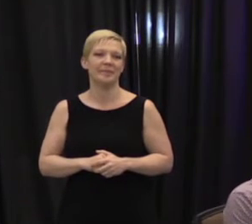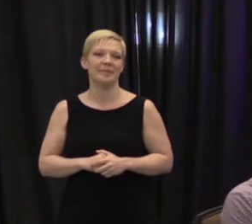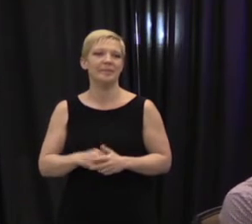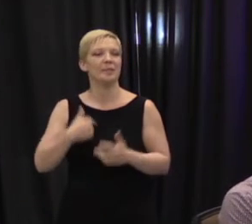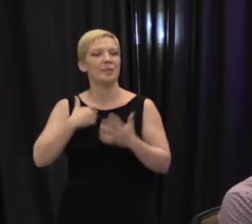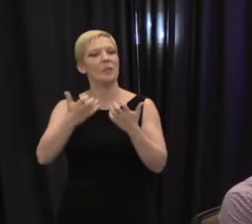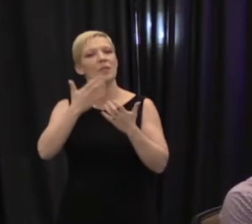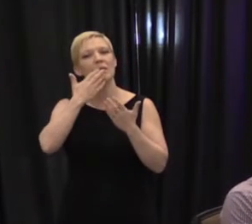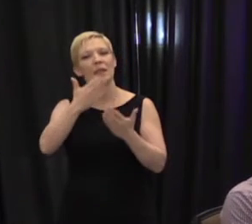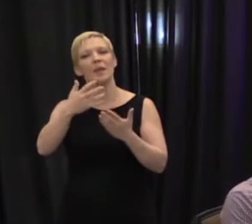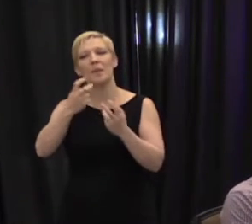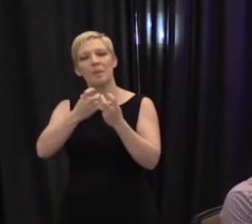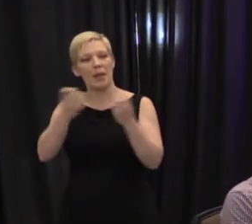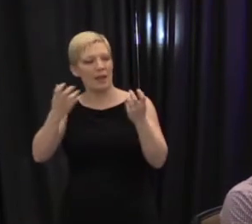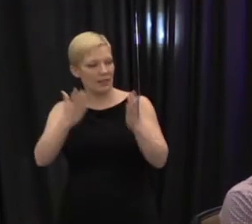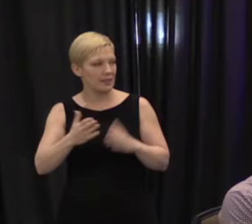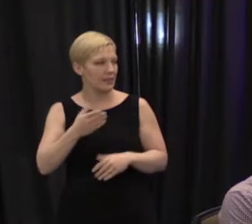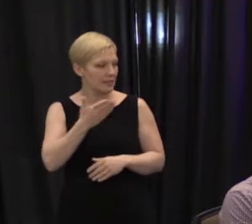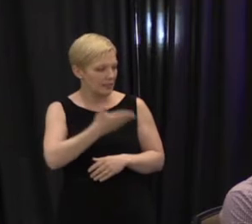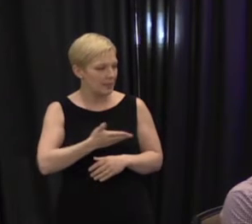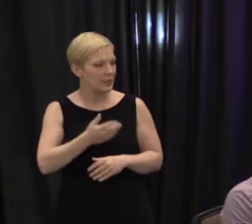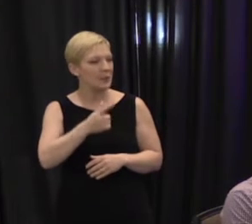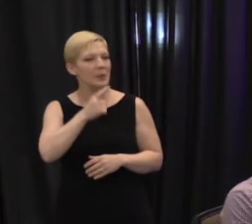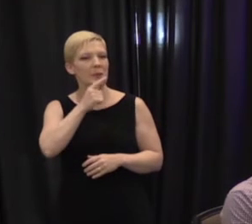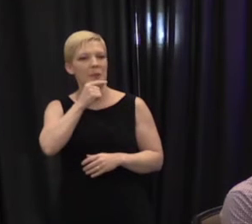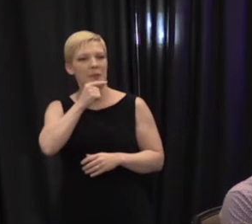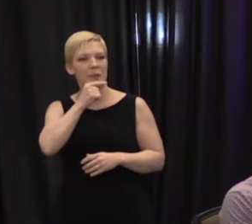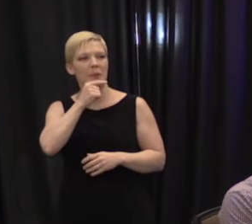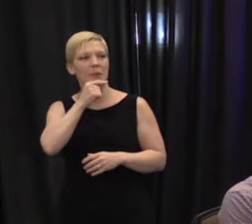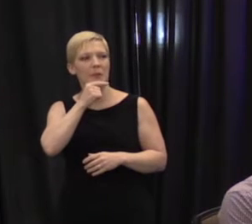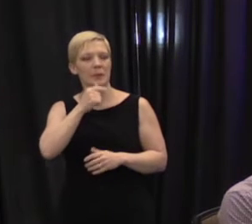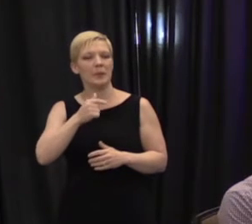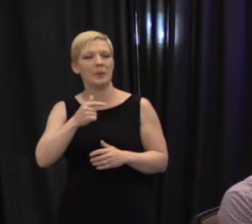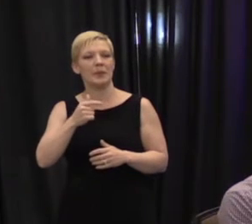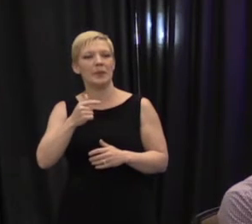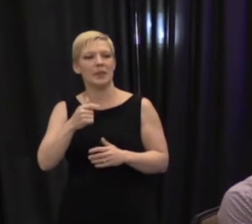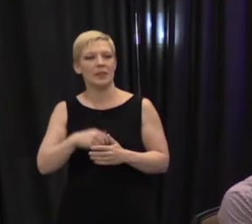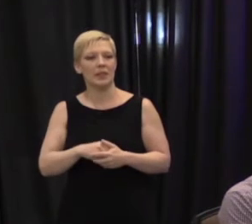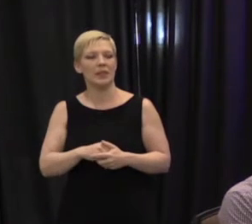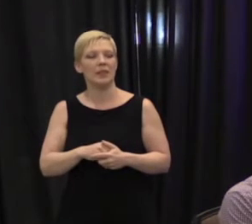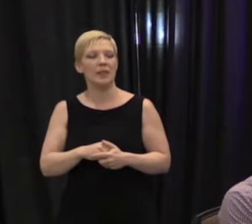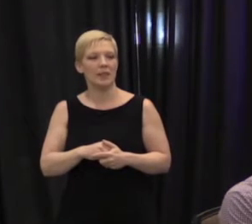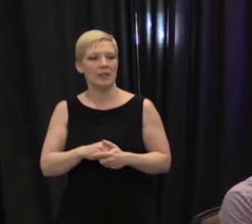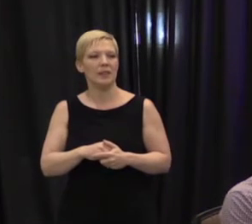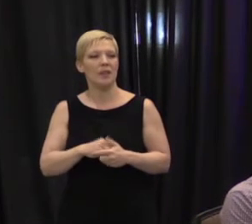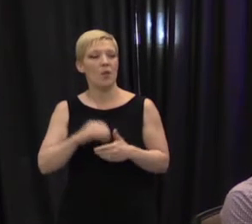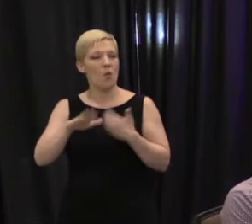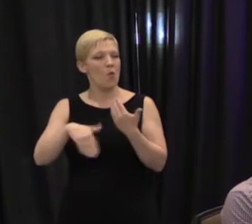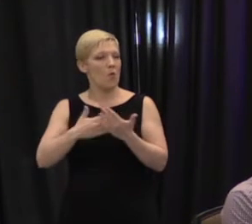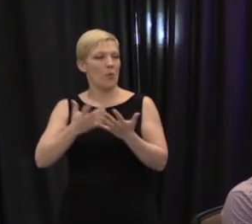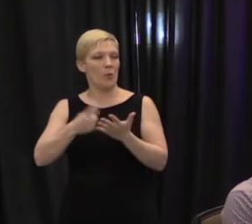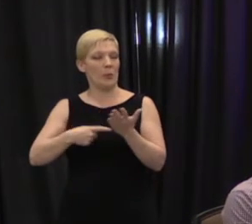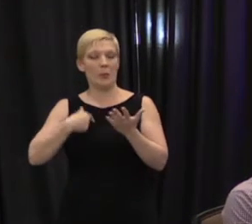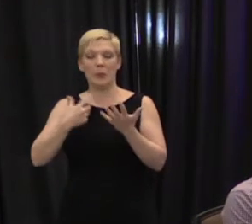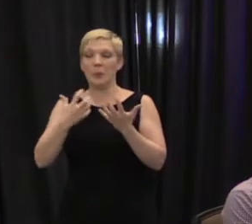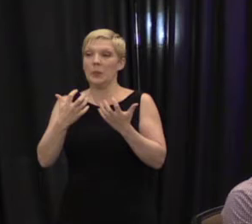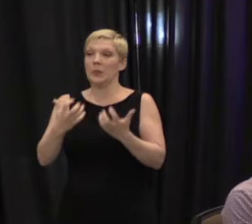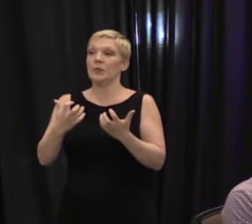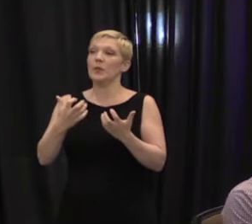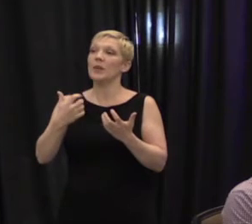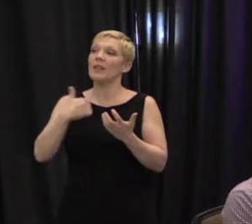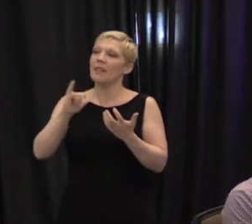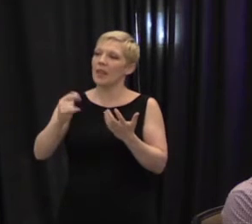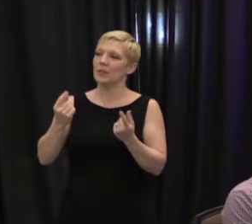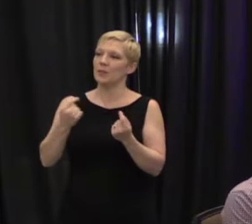I want to thank our panelists who have been all I could have wished for. And that's what I want